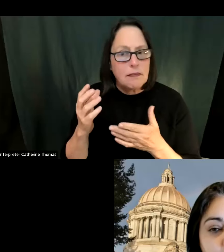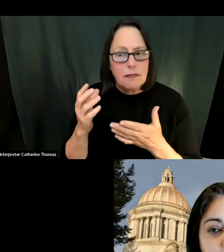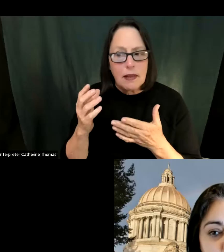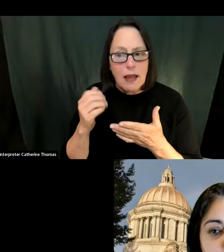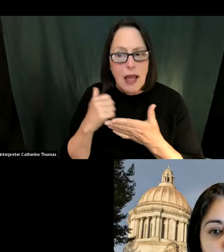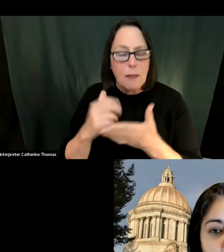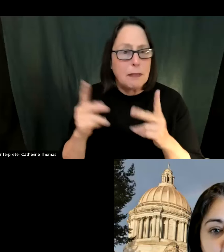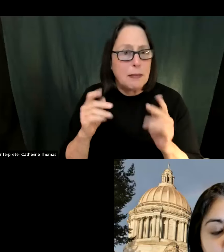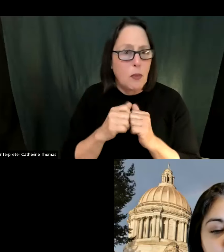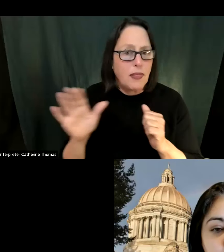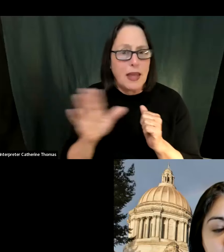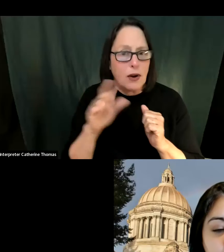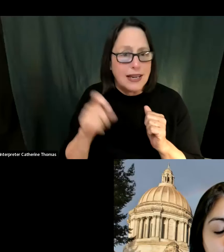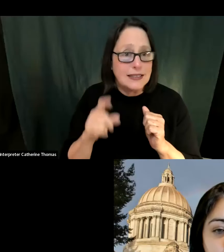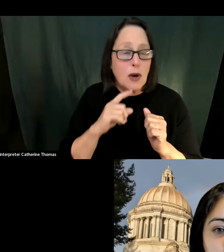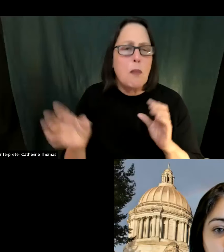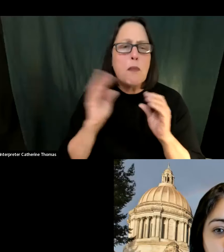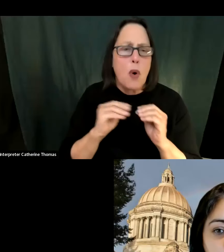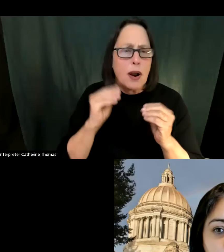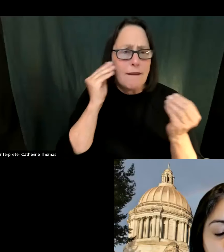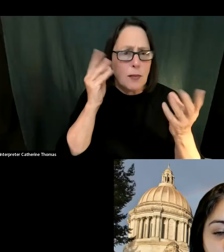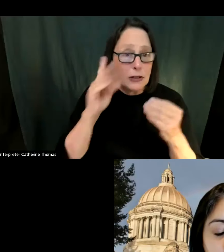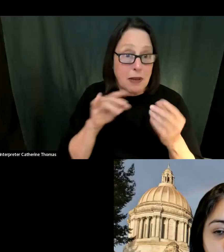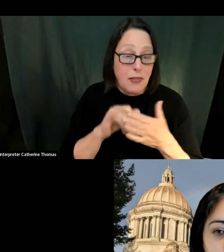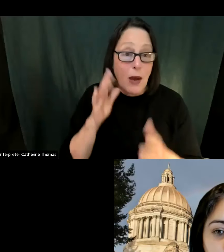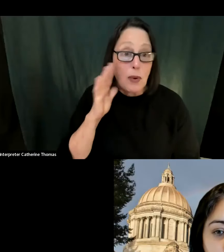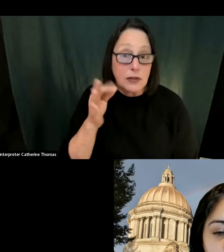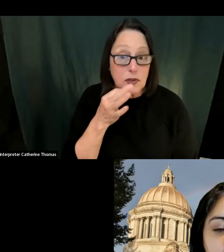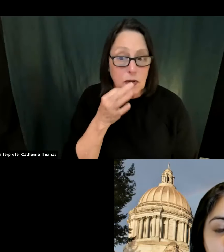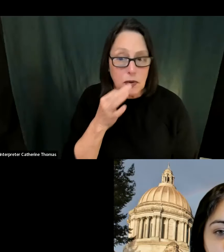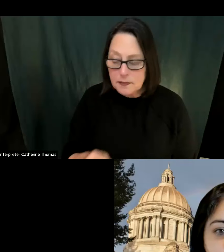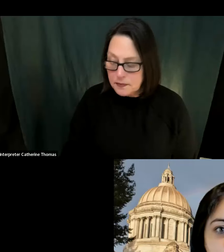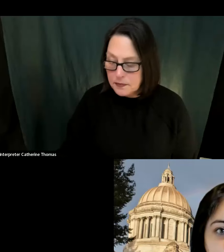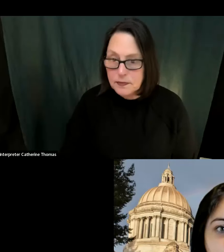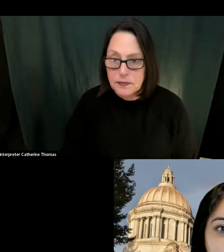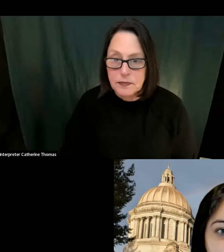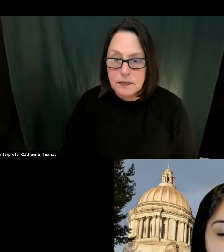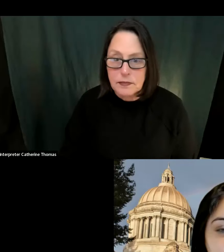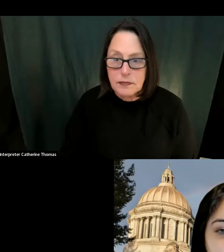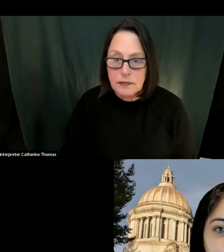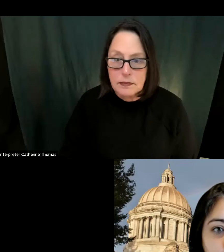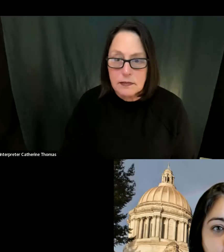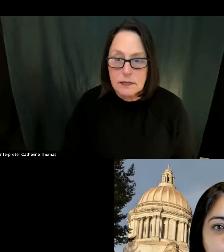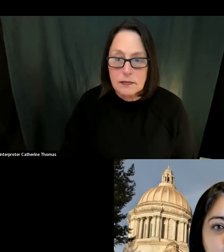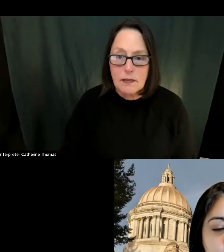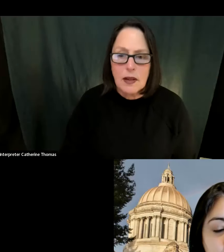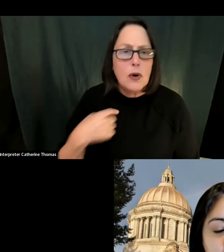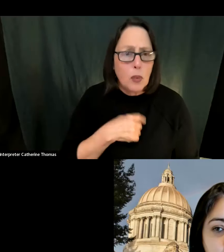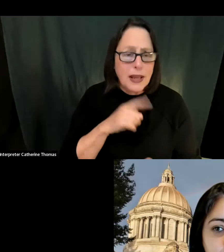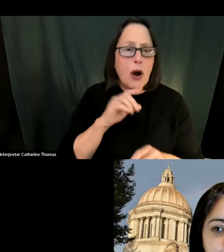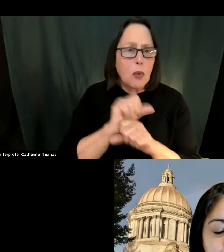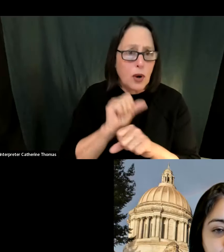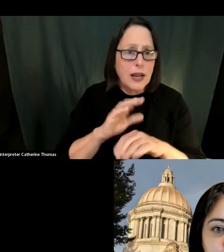need. So lots more on that, but just know that we've been working on a lot of issues around how